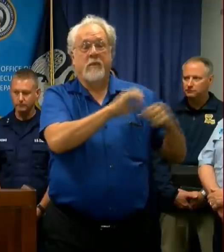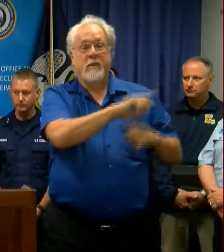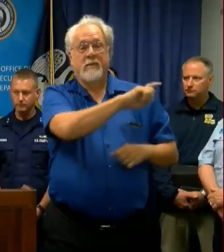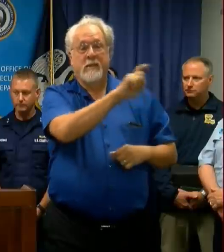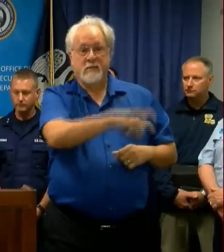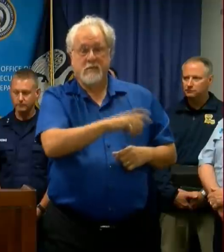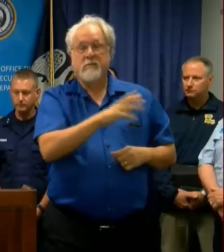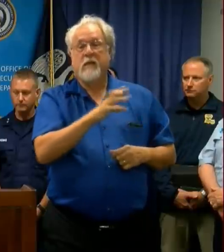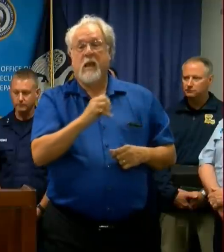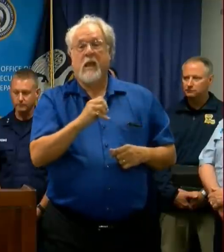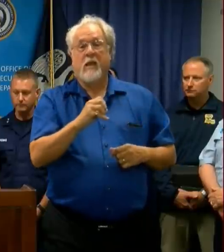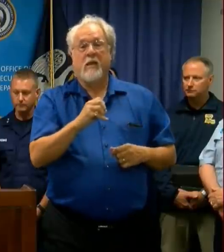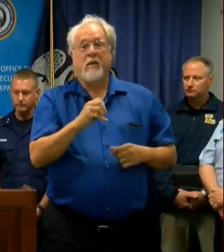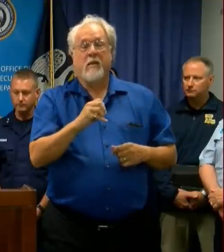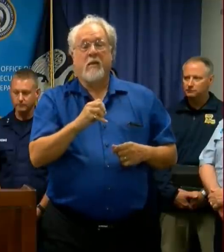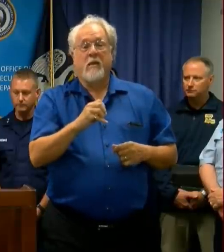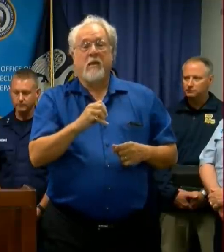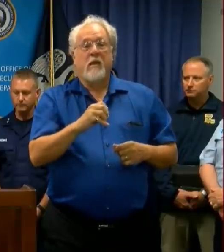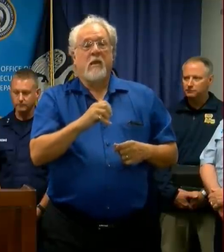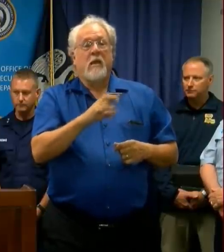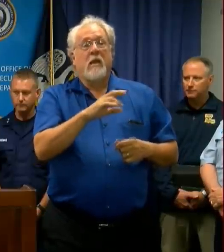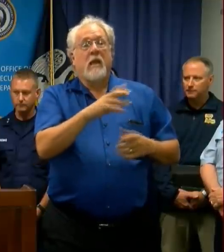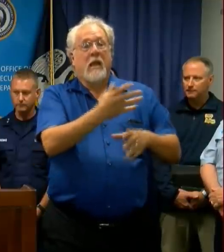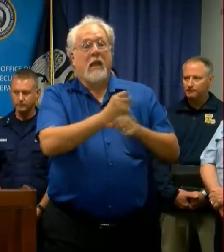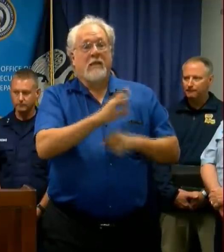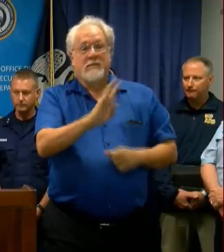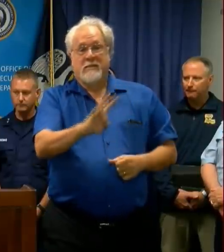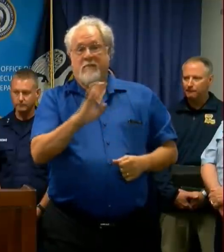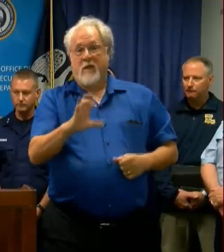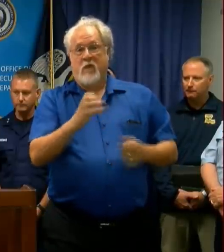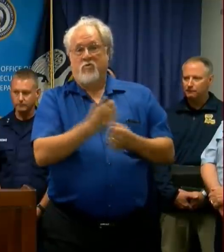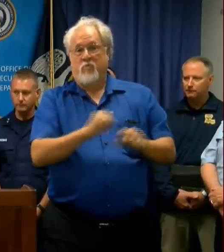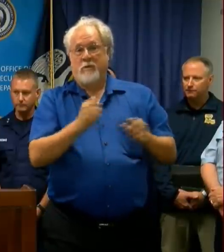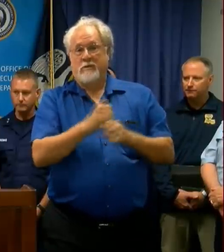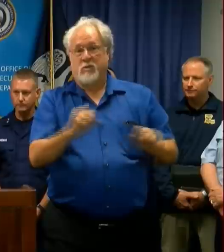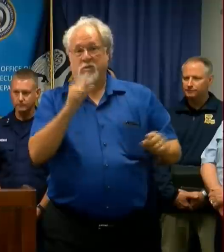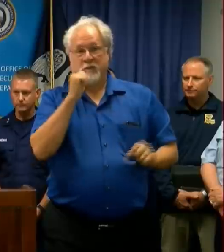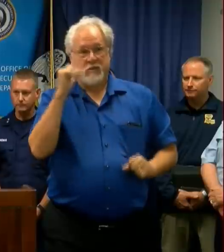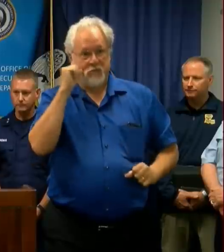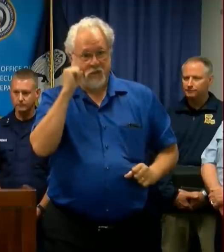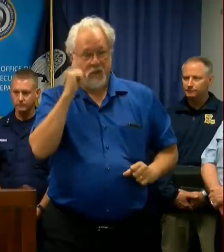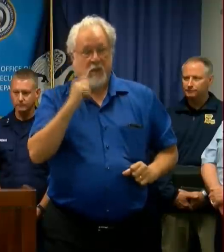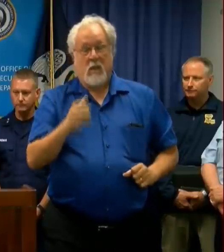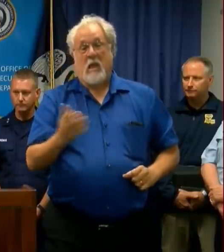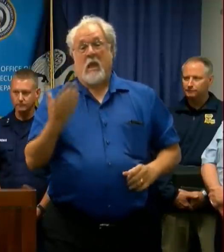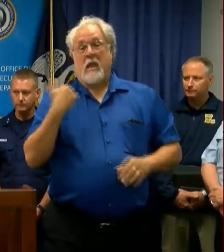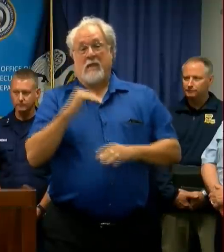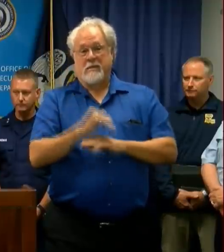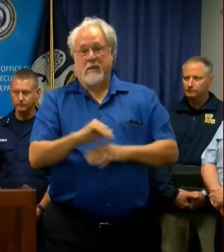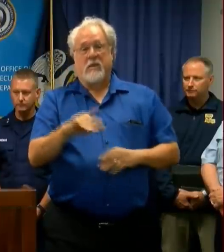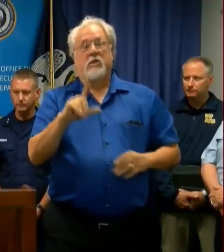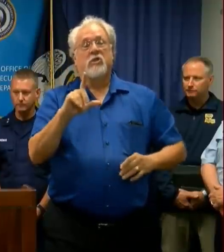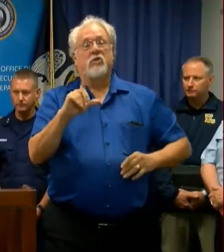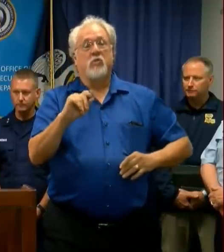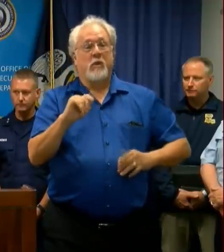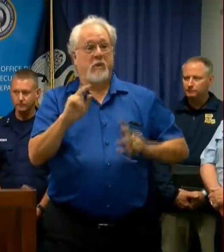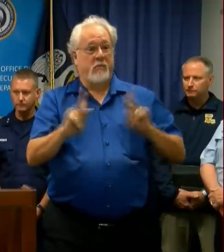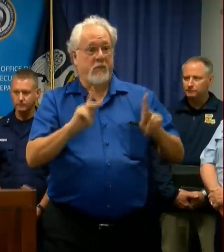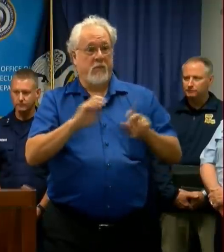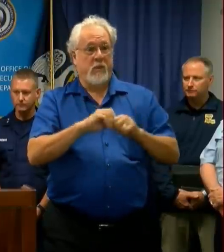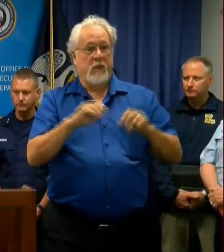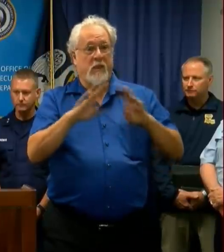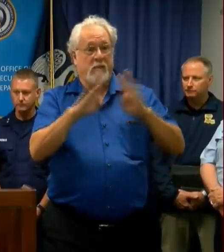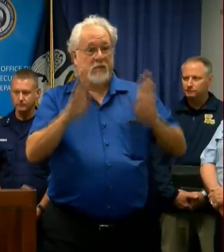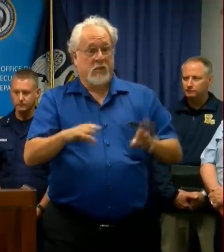Texas and effected 700 rescues yesterday. Last night, there were 20 individuals